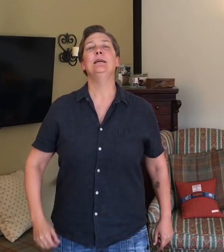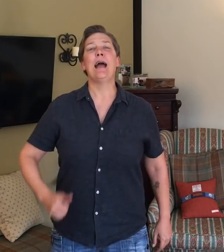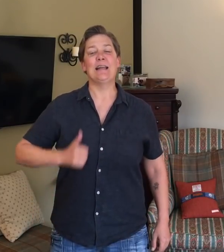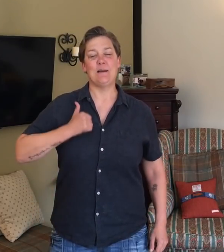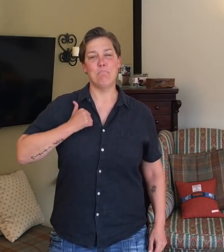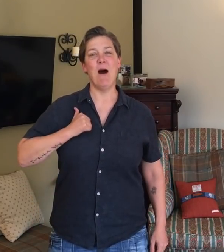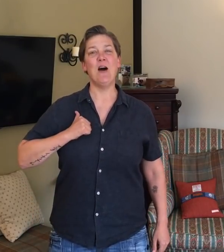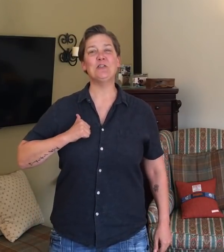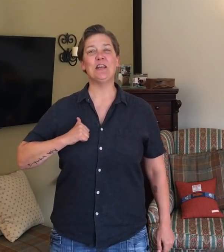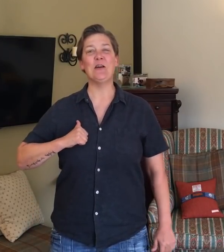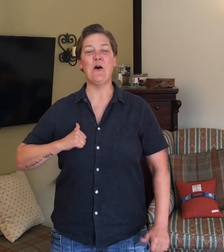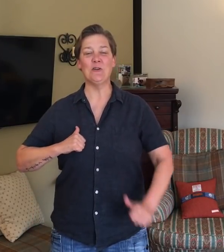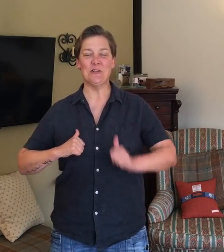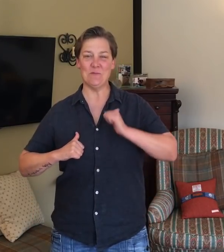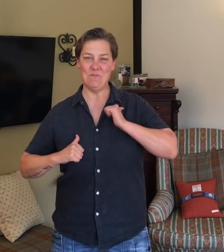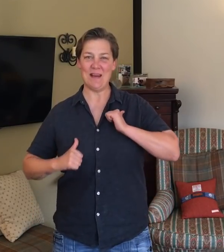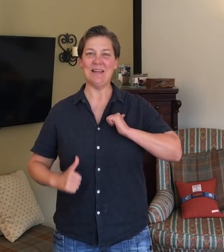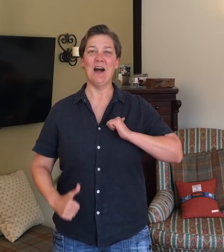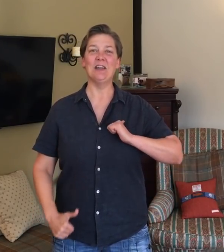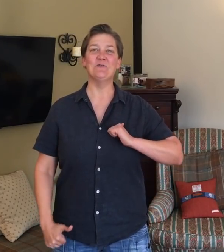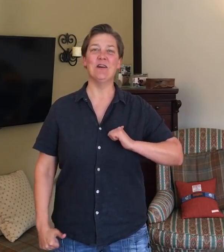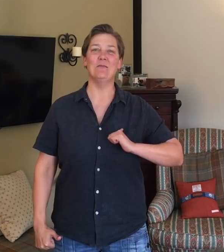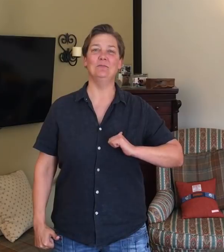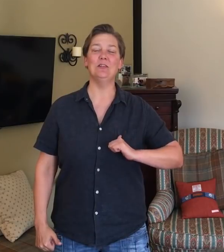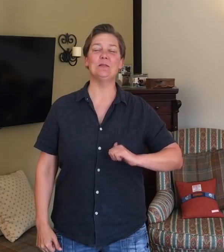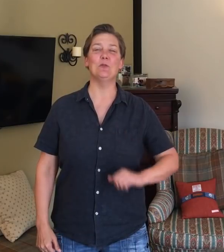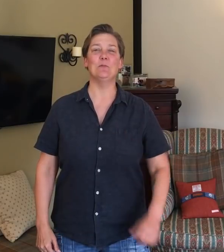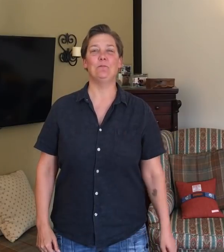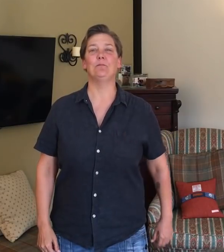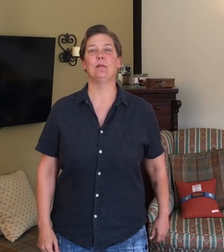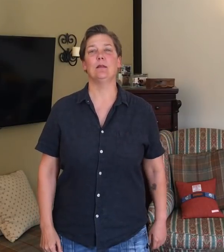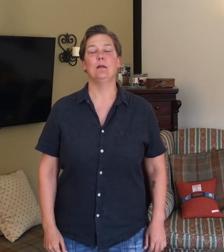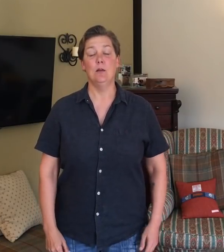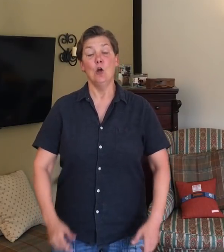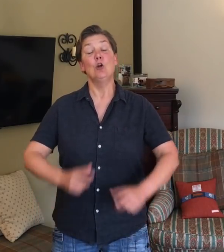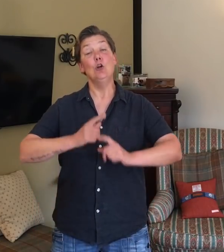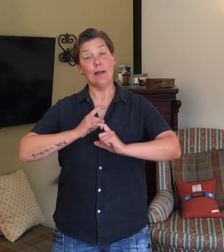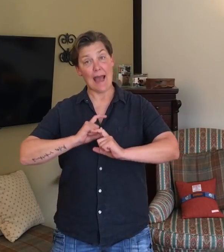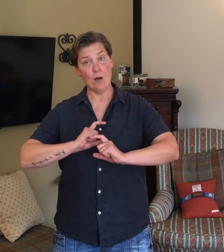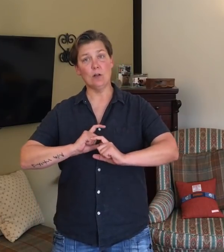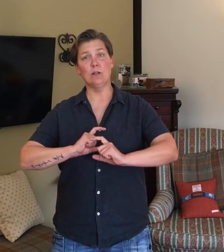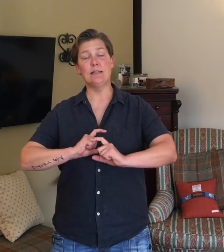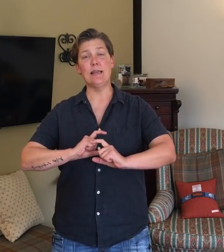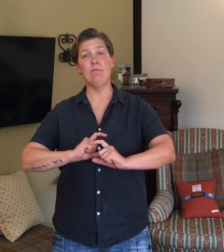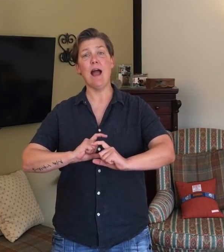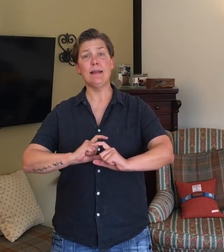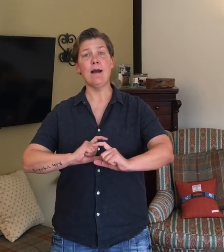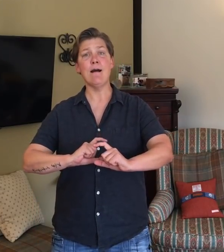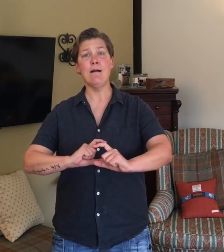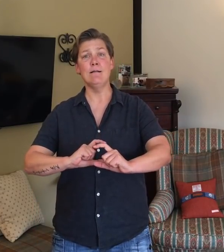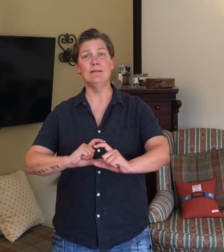And I'm marching on to the beat I drum. Once more. Look out, 'cause here I come.